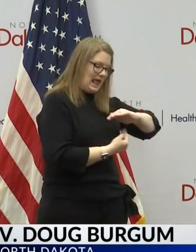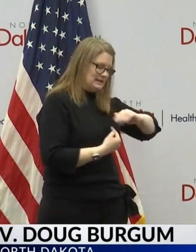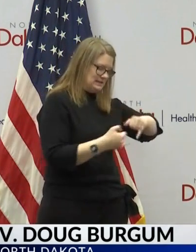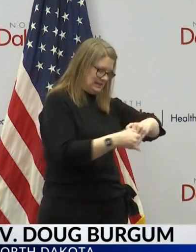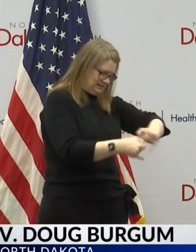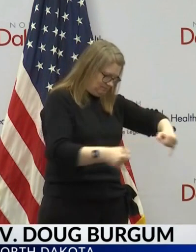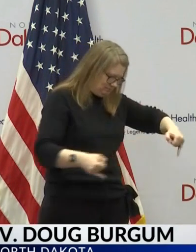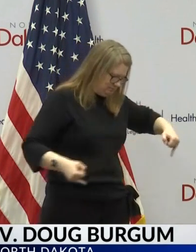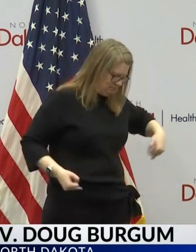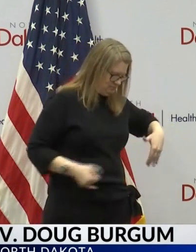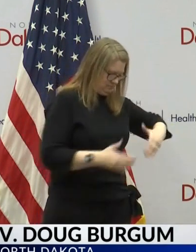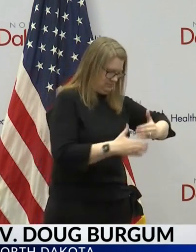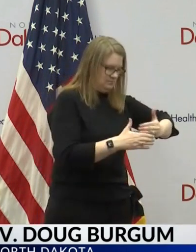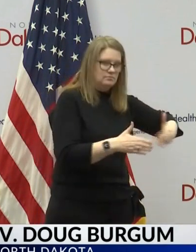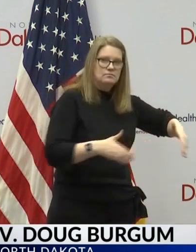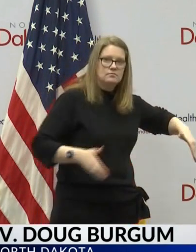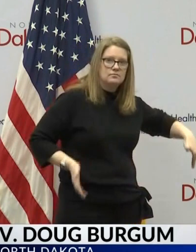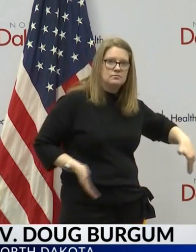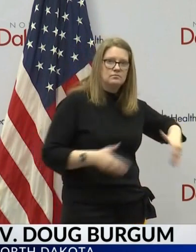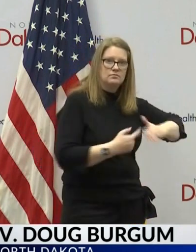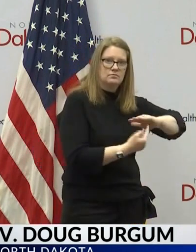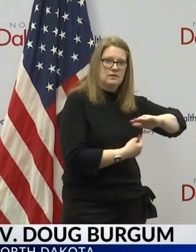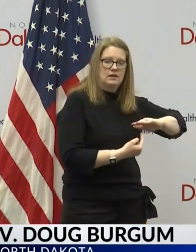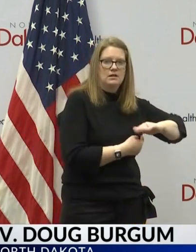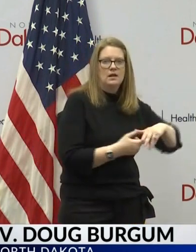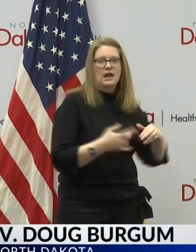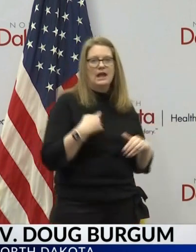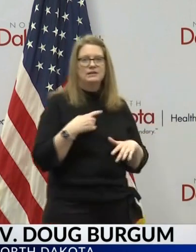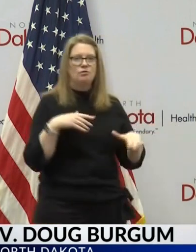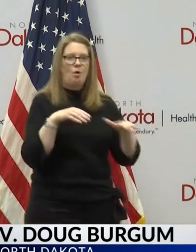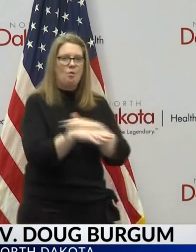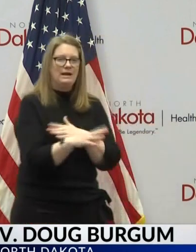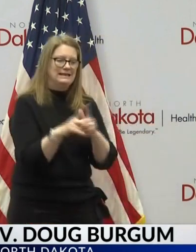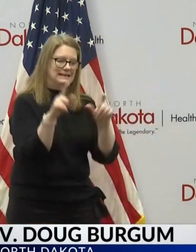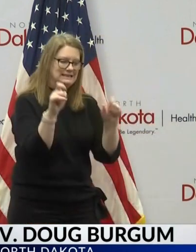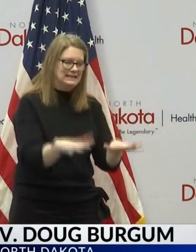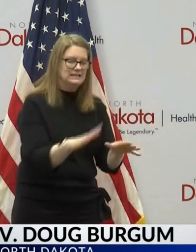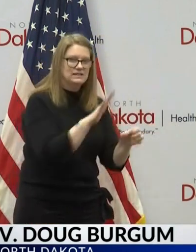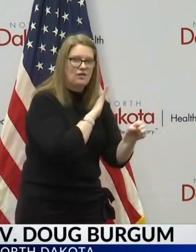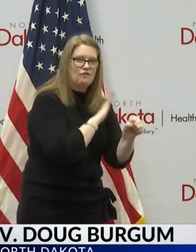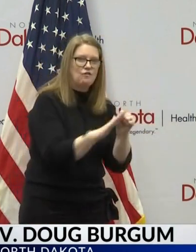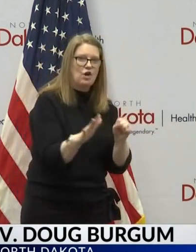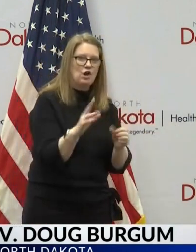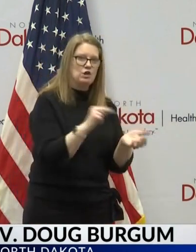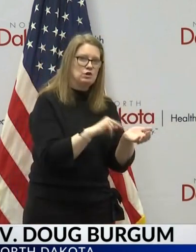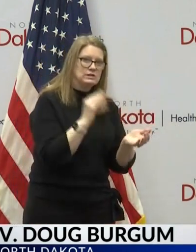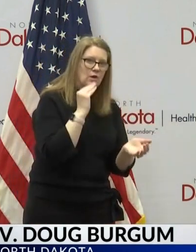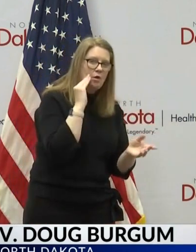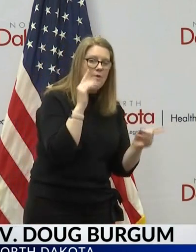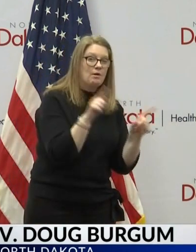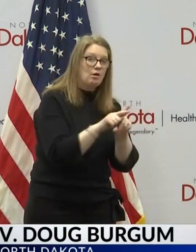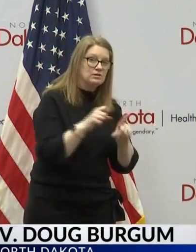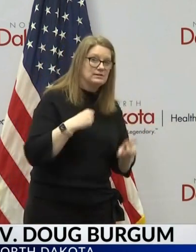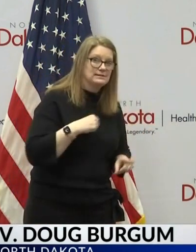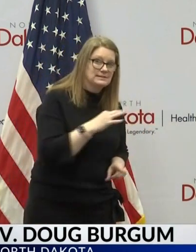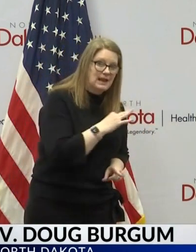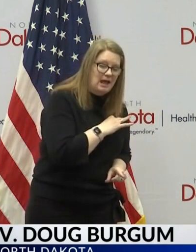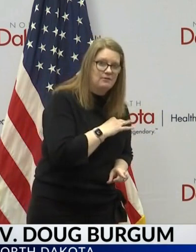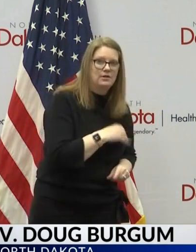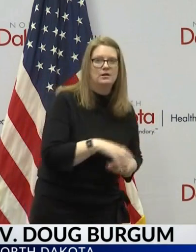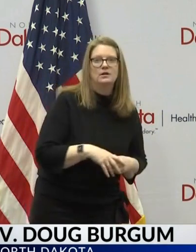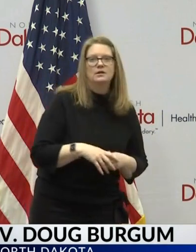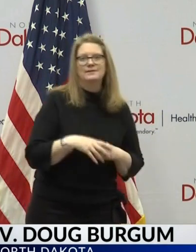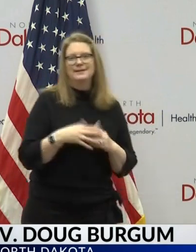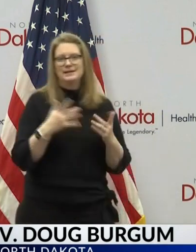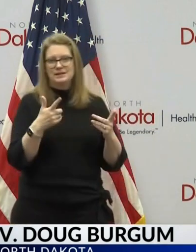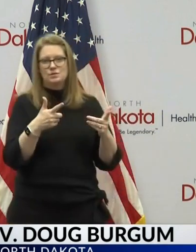other folks. We want to come in, as we have now on several occasions, and tested the entire nursing home and all the staff. We want to be able to have these